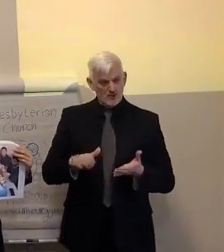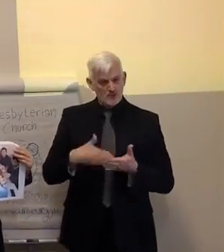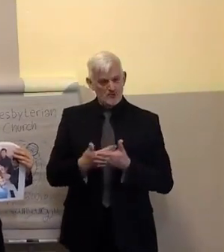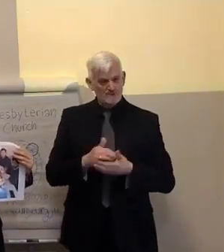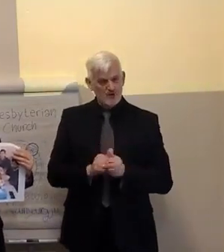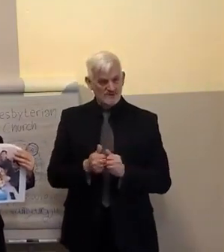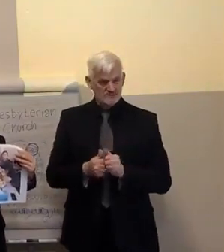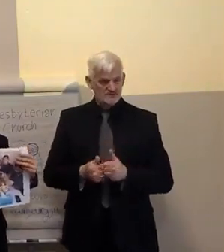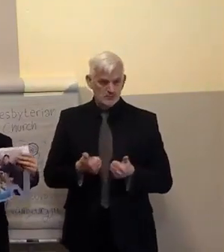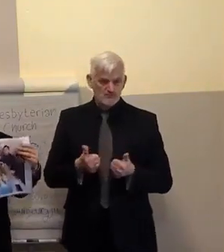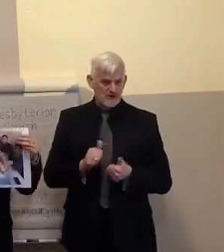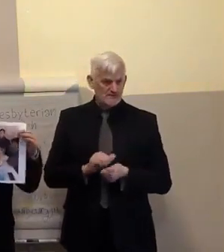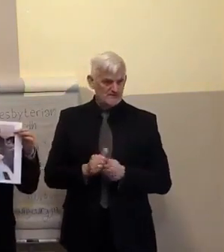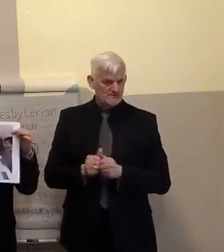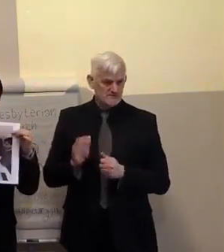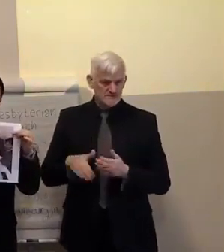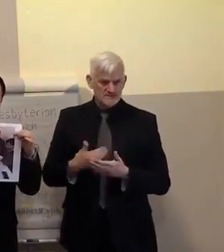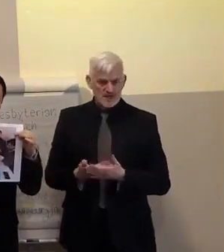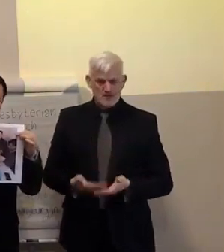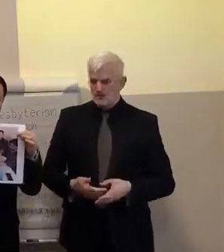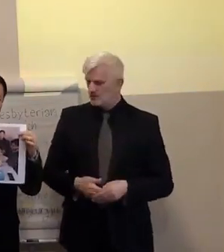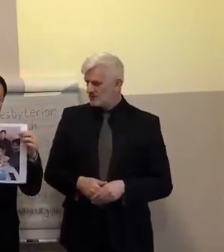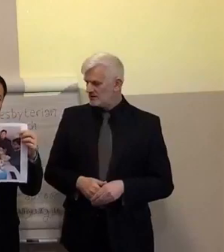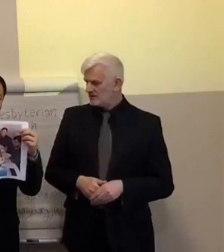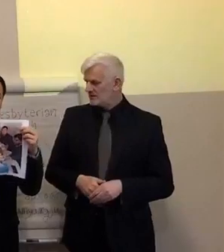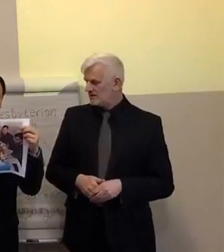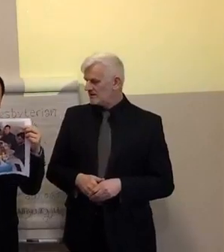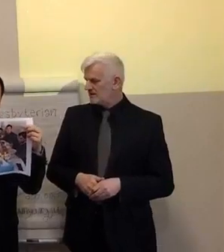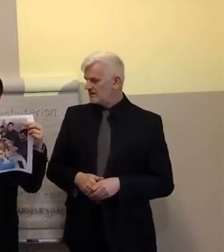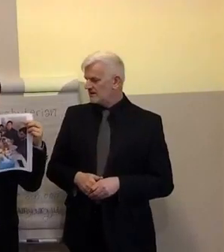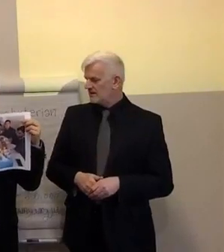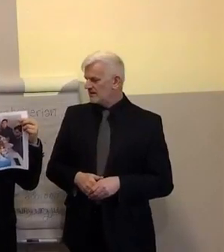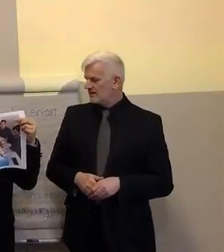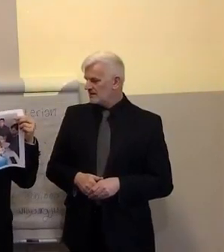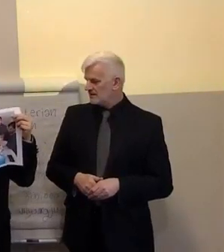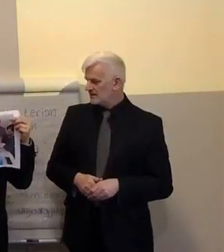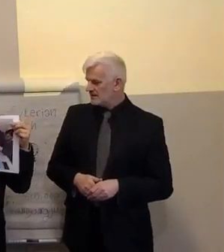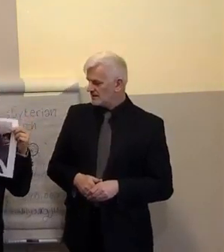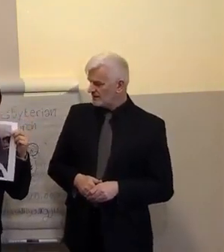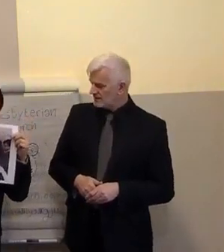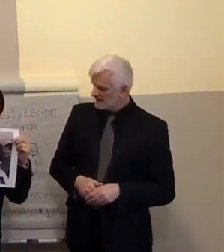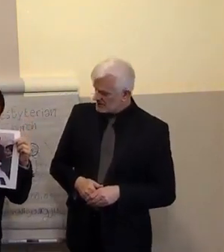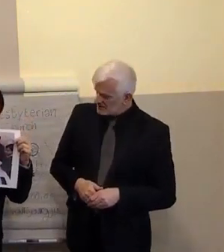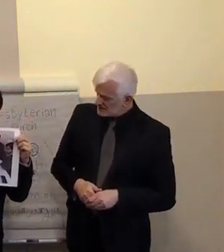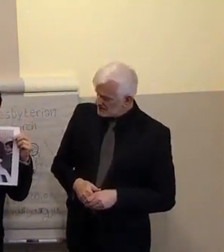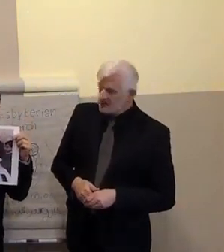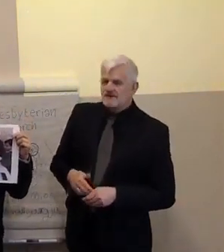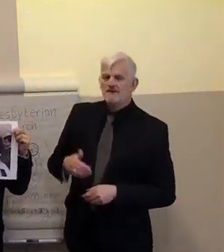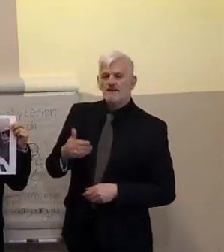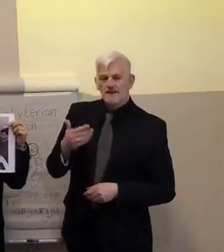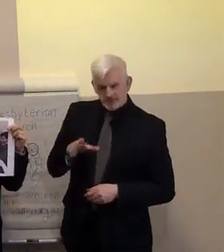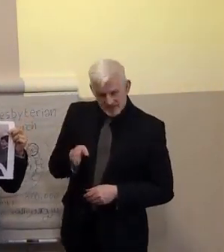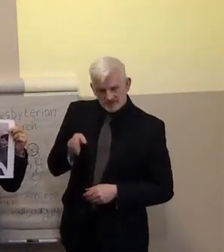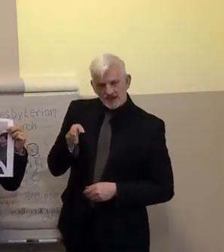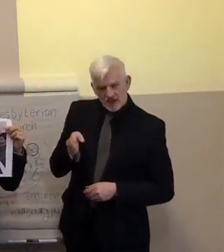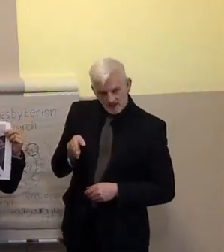good friends. So they are now open. So they come to church, not regularly yet, but they